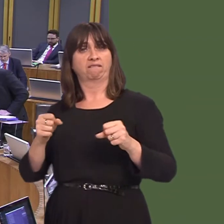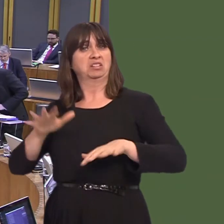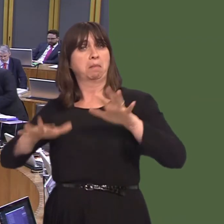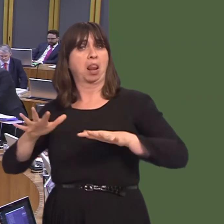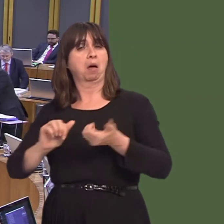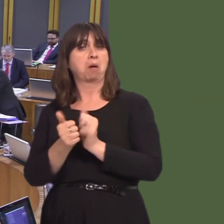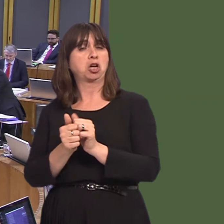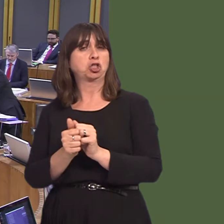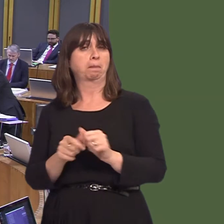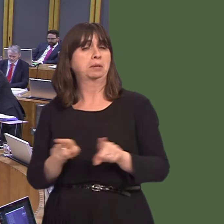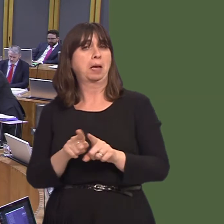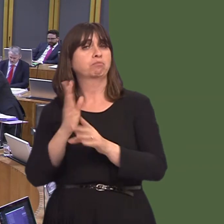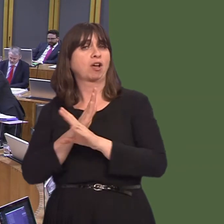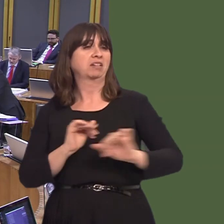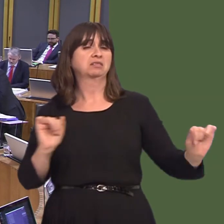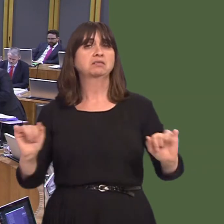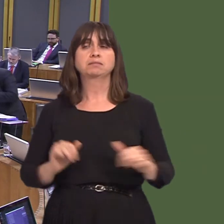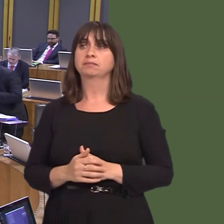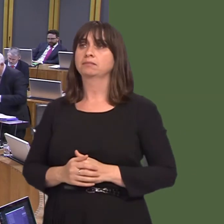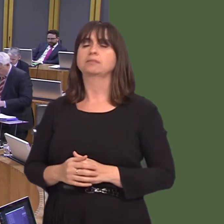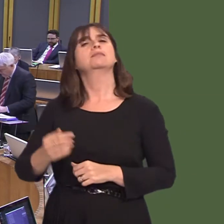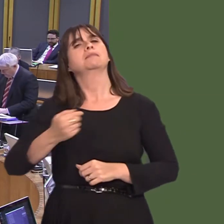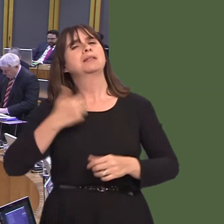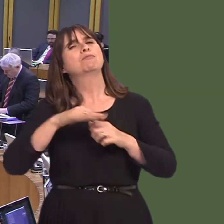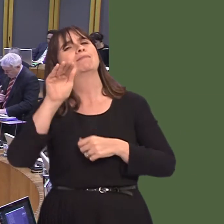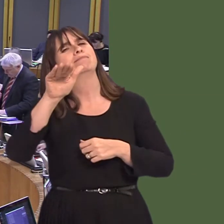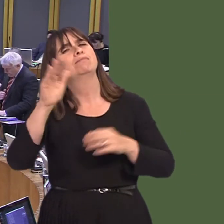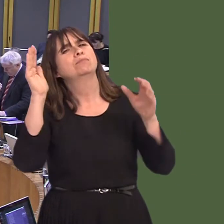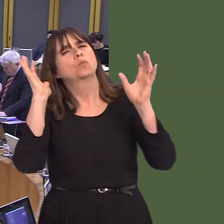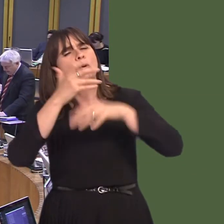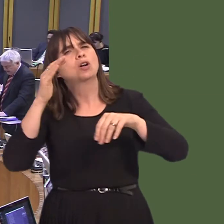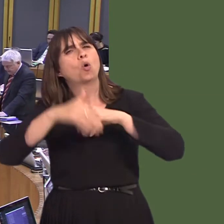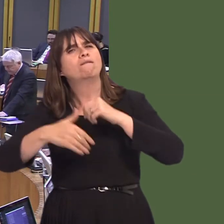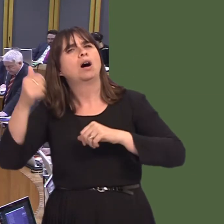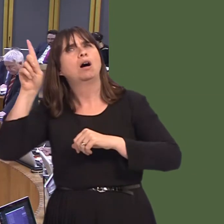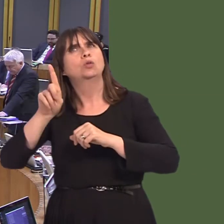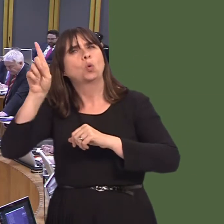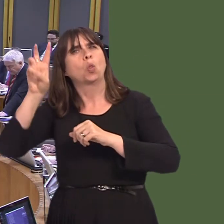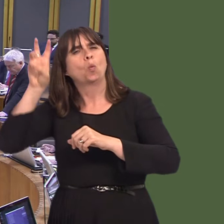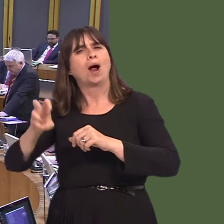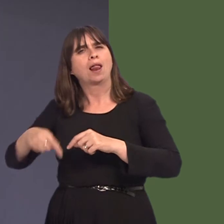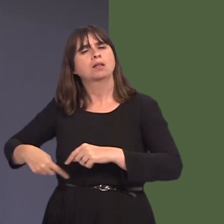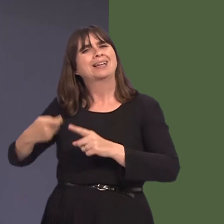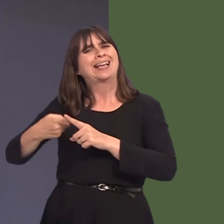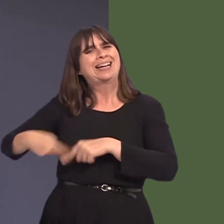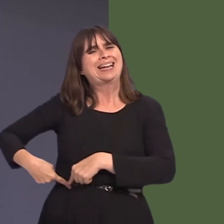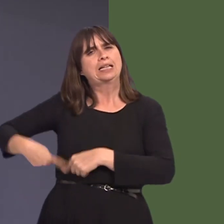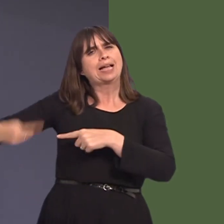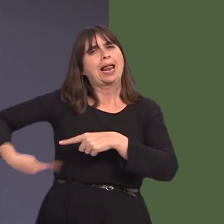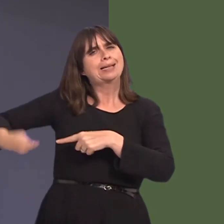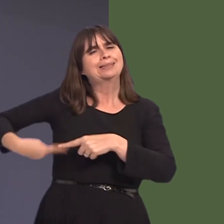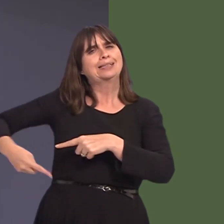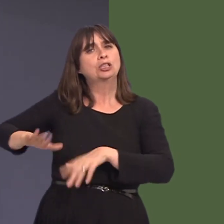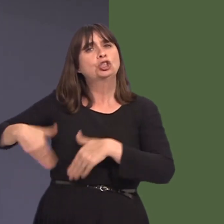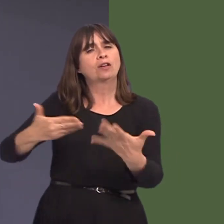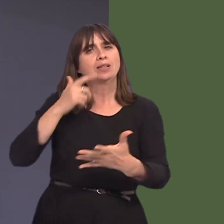arrangements. I've raised concerns on the privatisation of dialysis services with you previously, and that, of